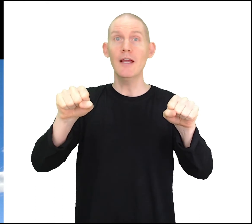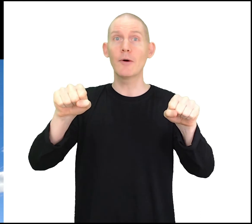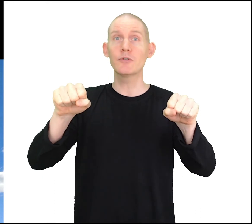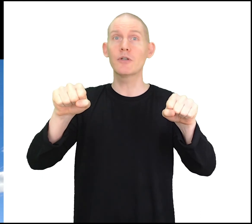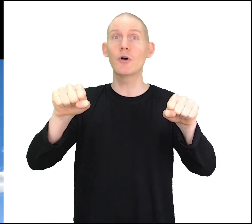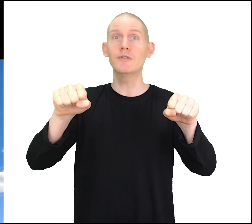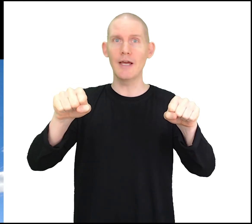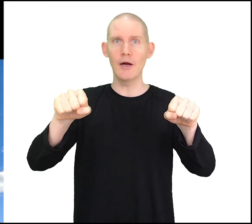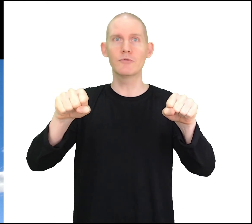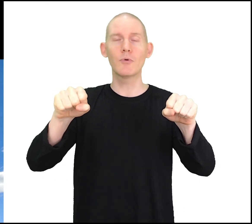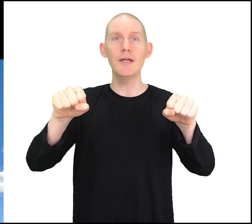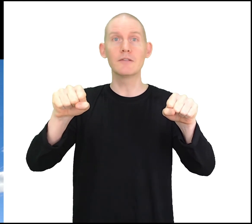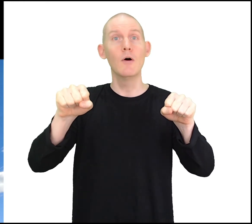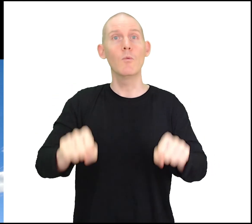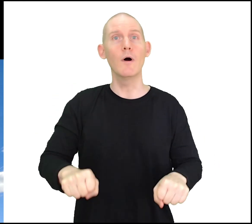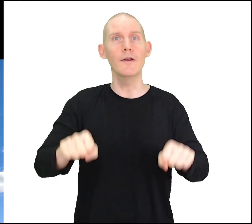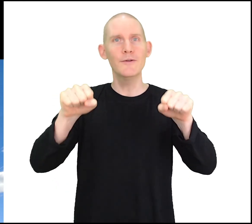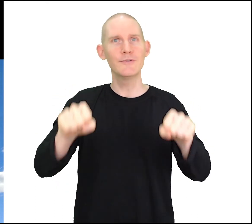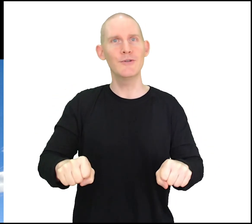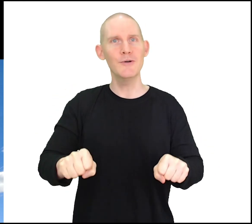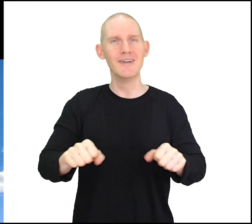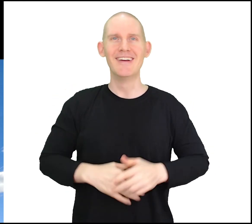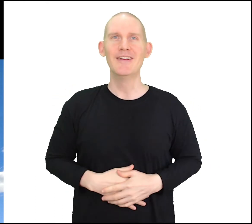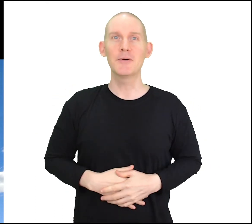just going to go down twice. 1, 2. So we have